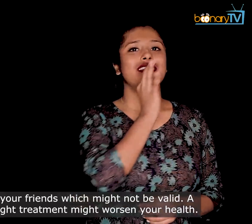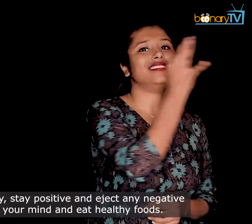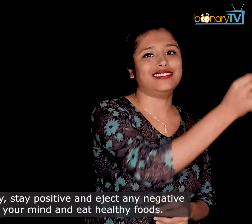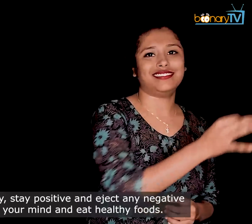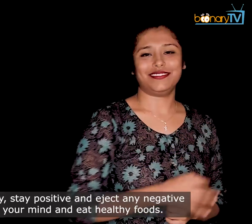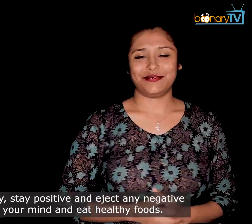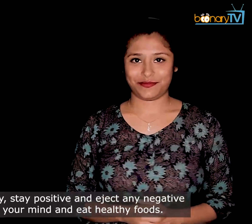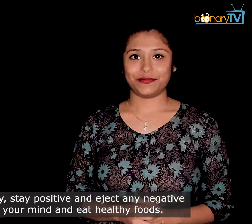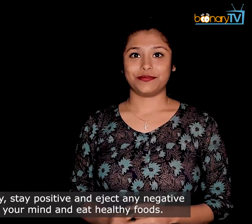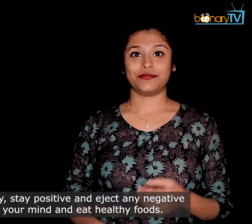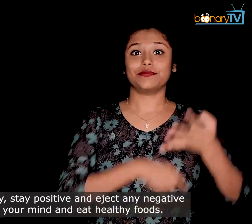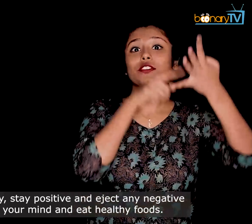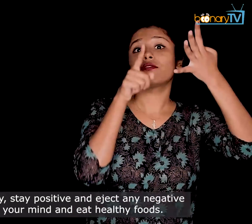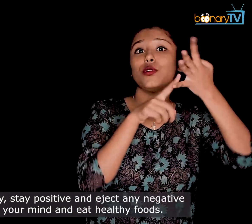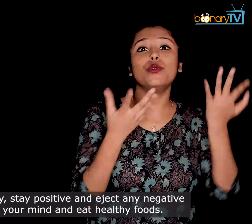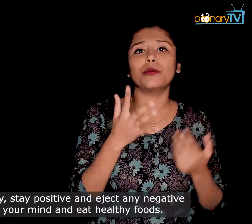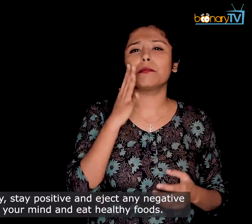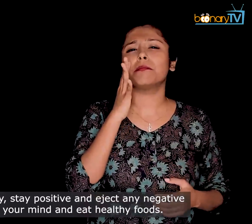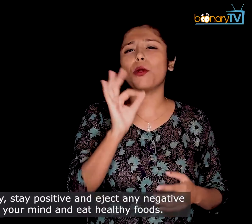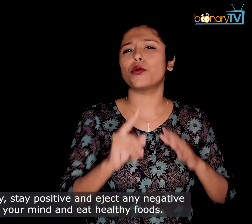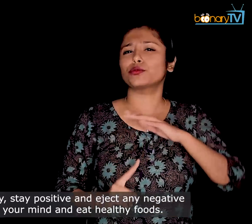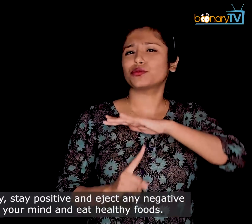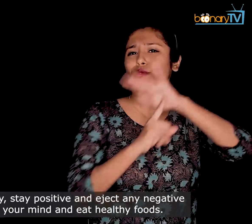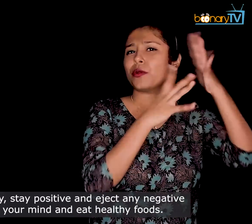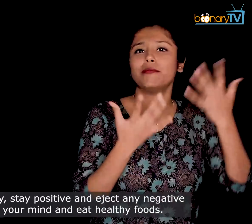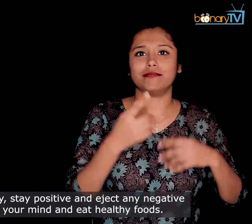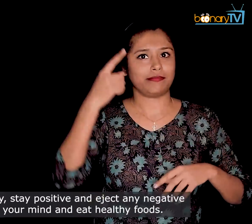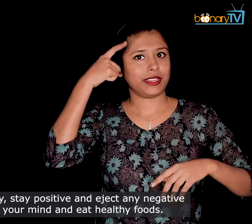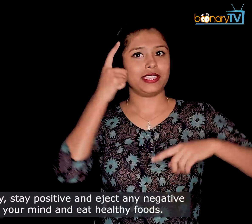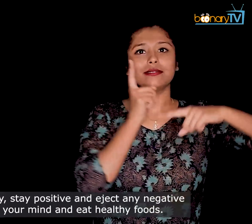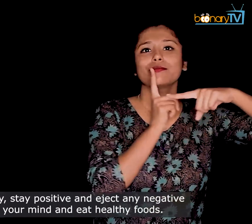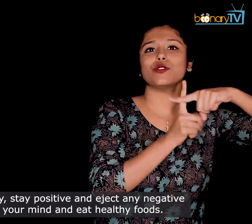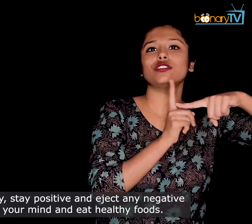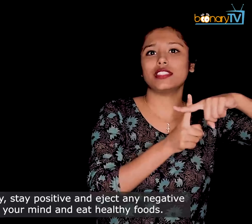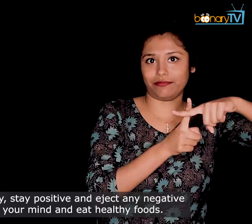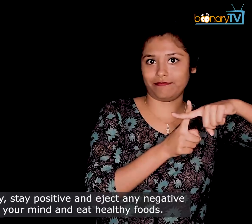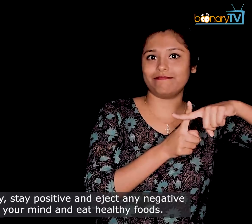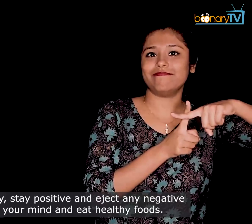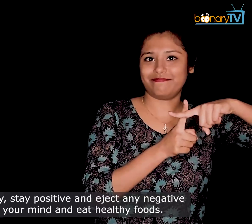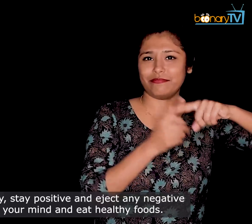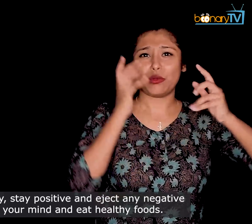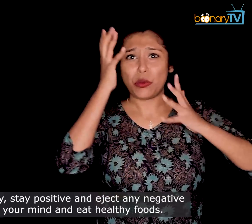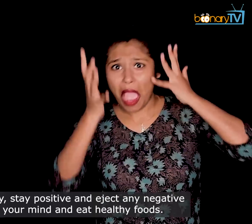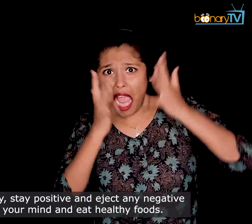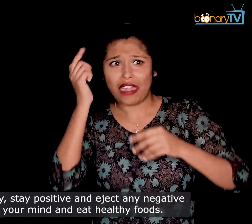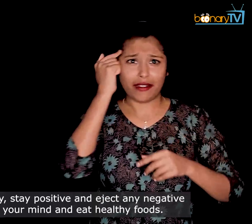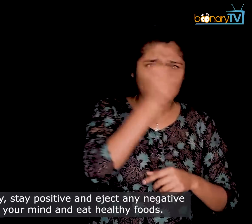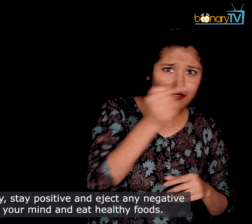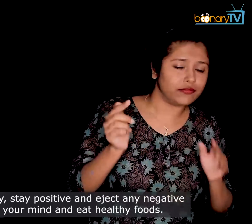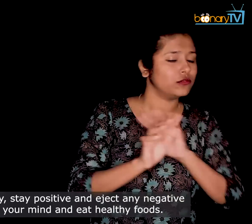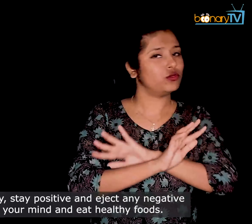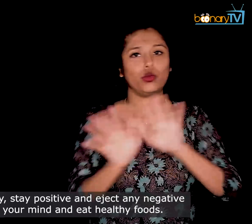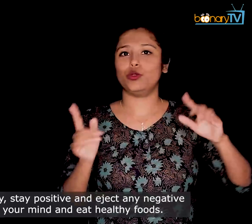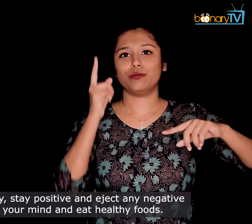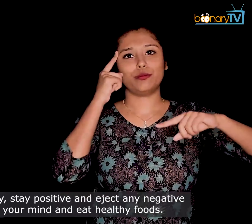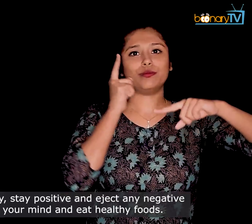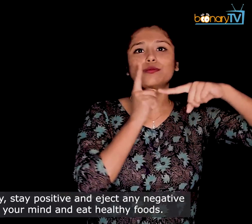number four most importantly stay positive and eject any